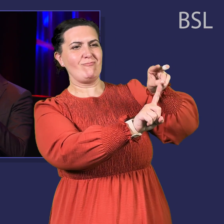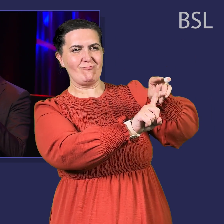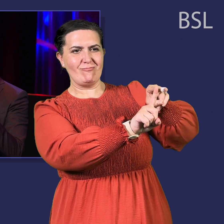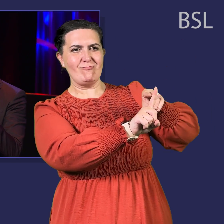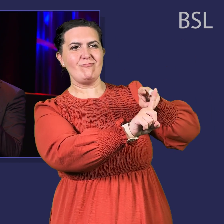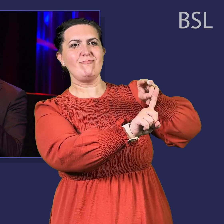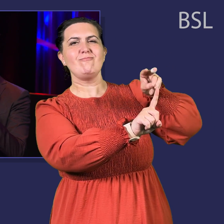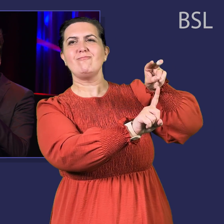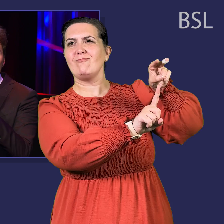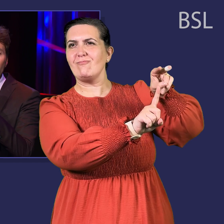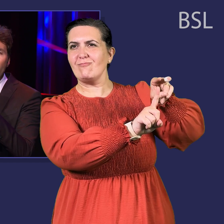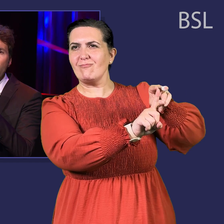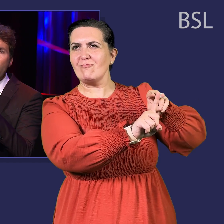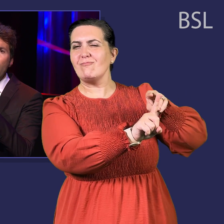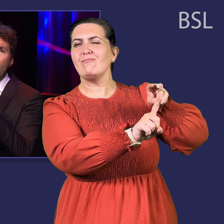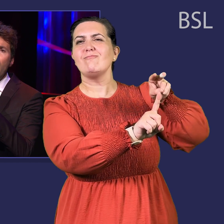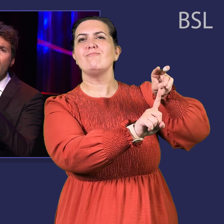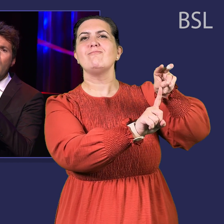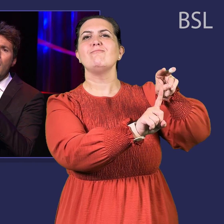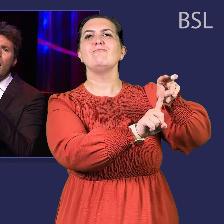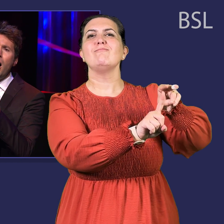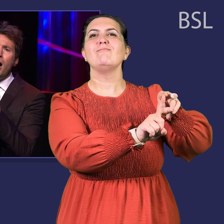cercando io vo.